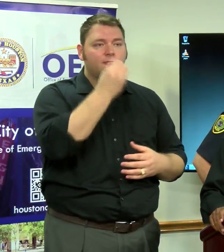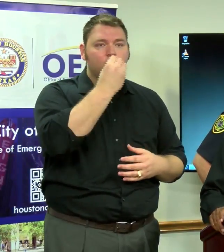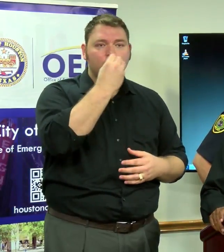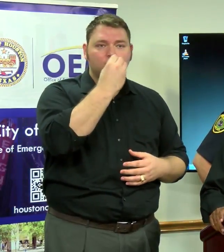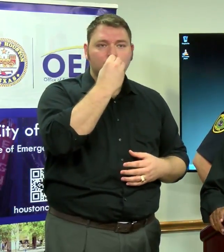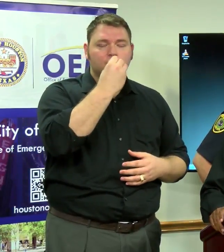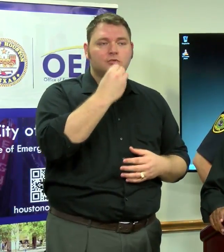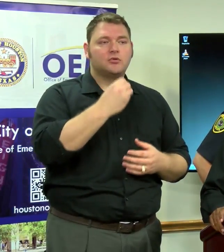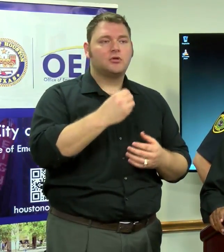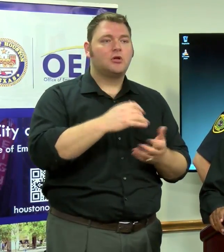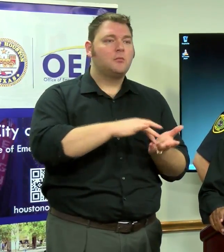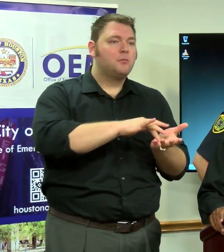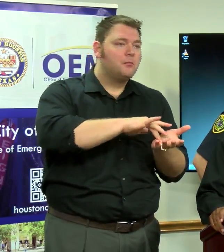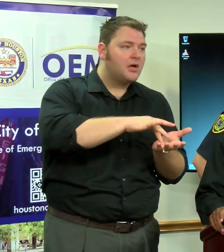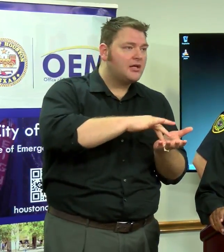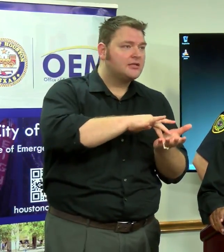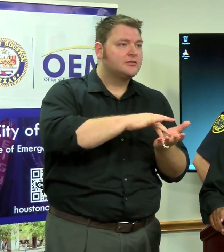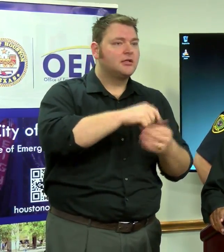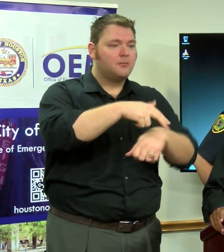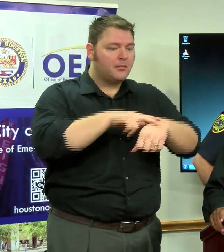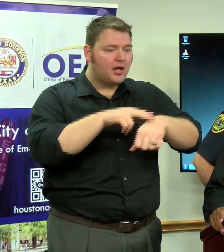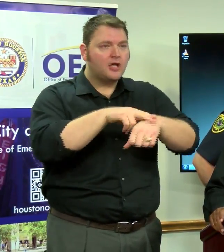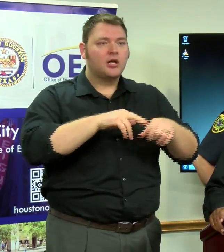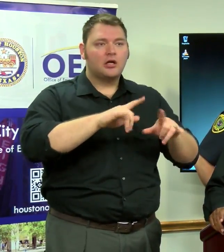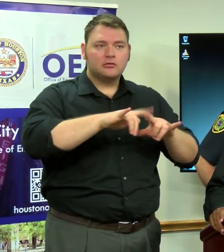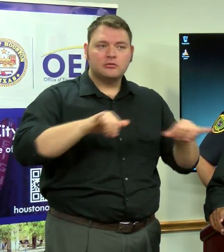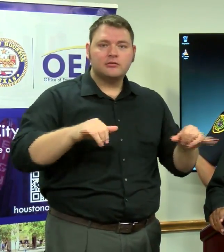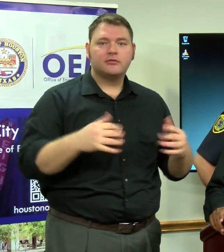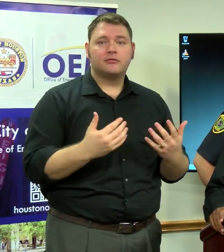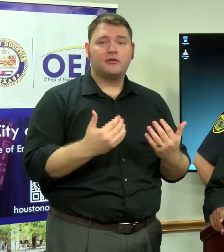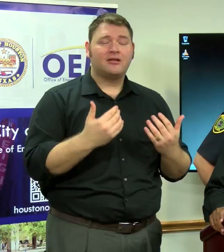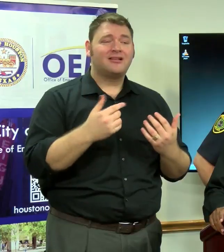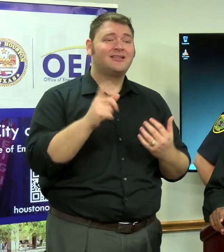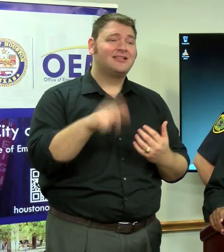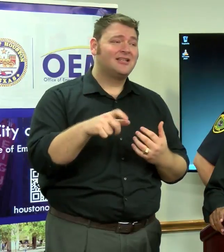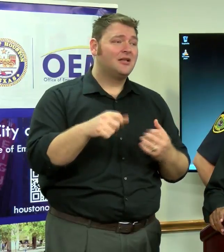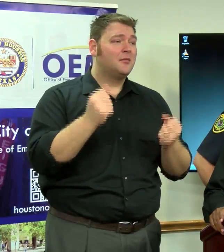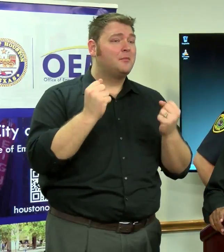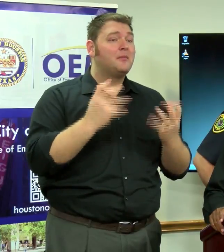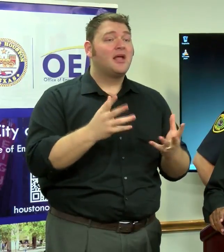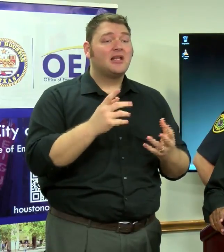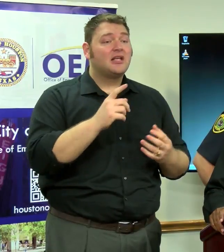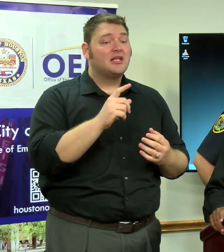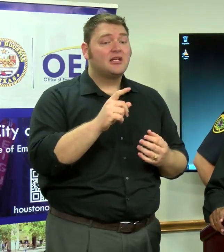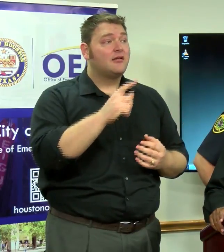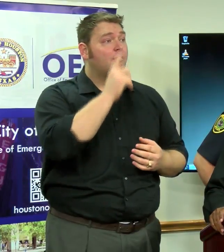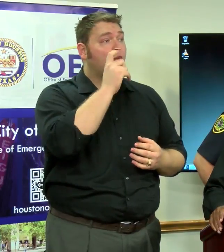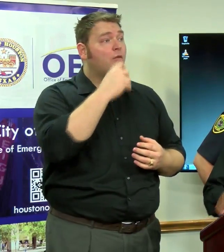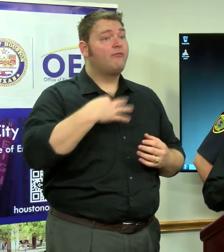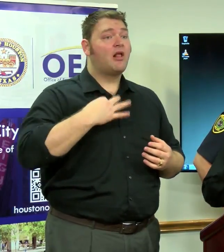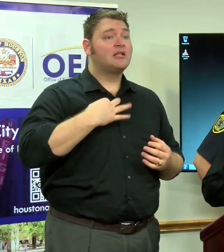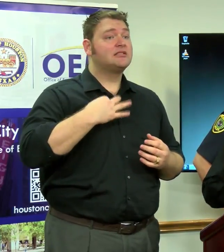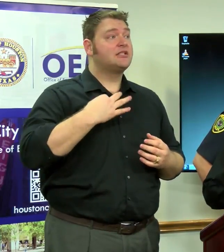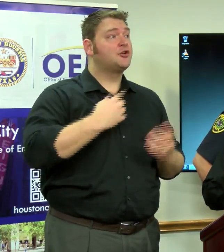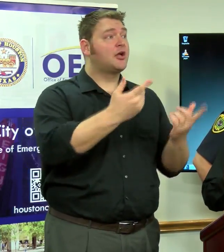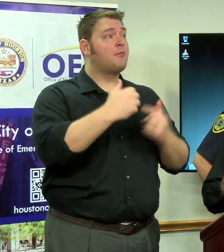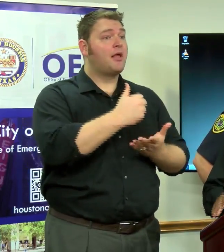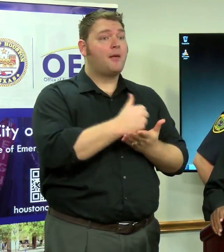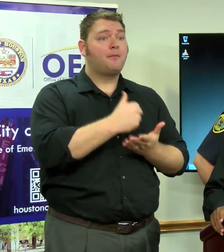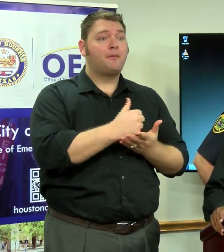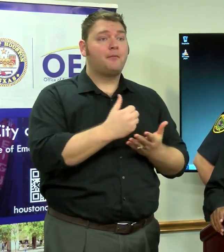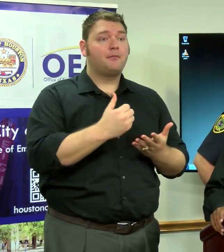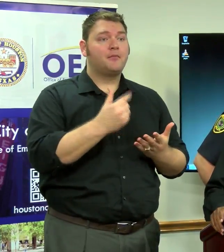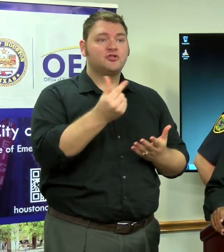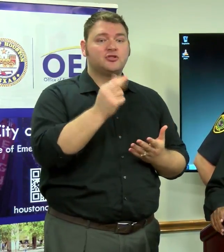food, medical supplies. And we have a number of partners. We're needing volunteers, whether it's at George R.